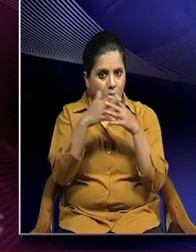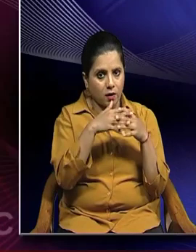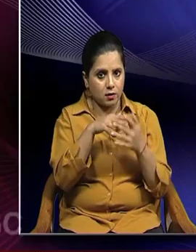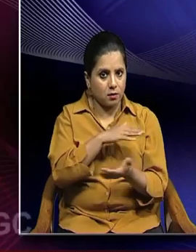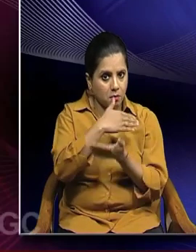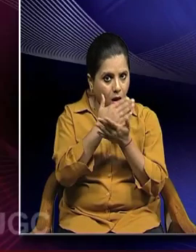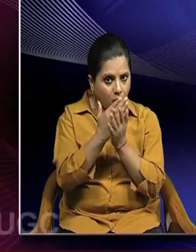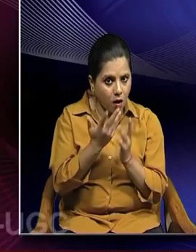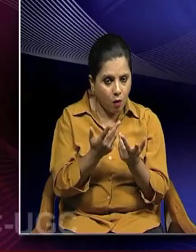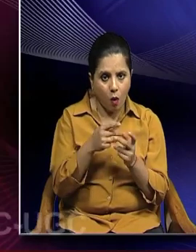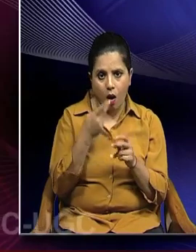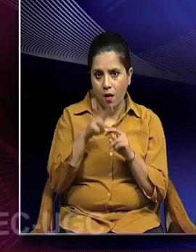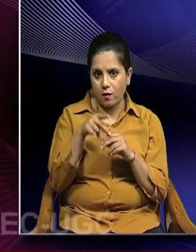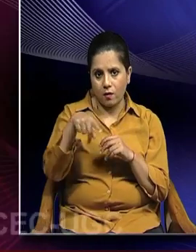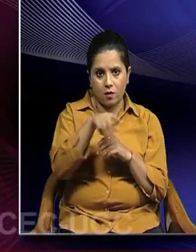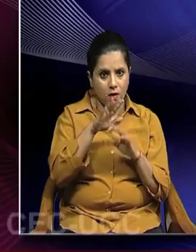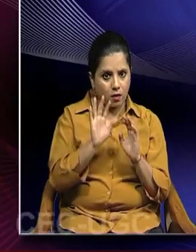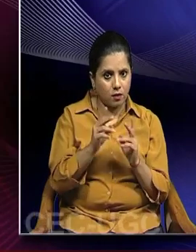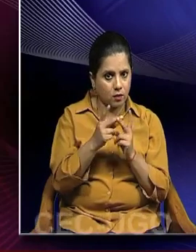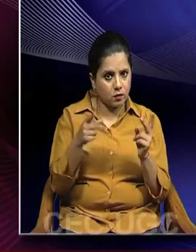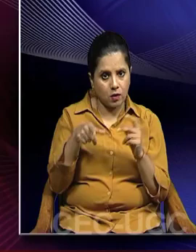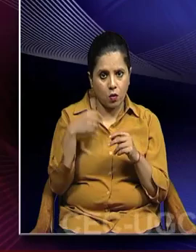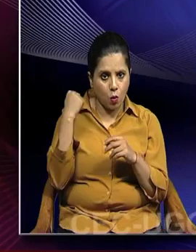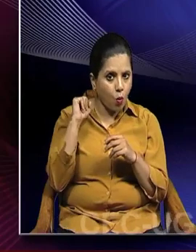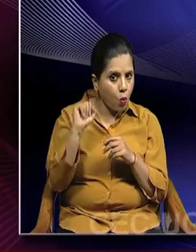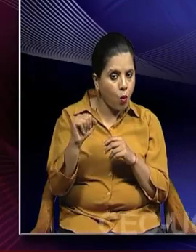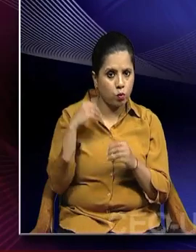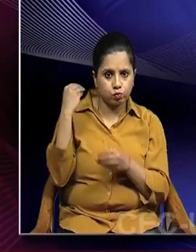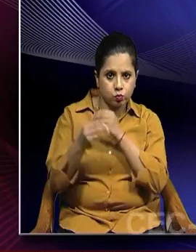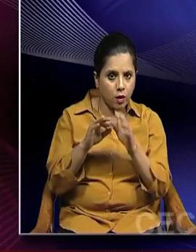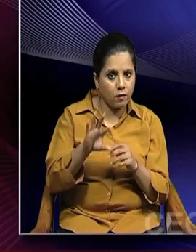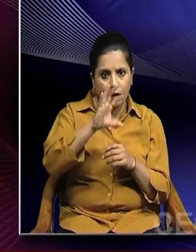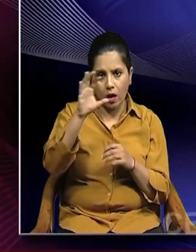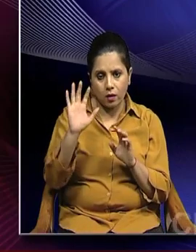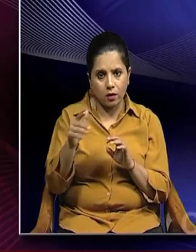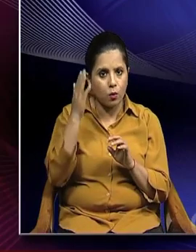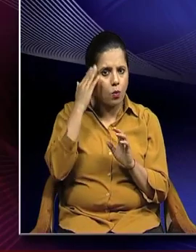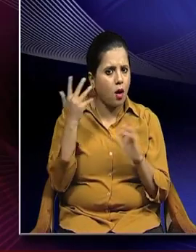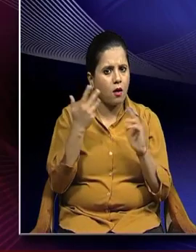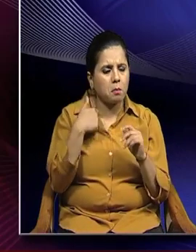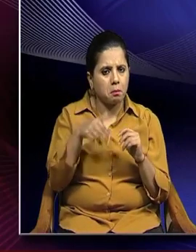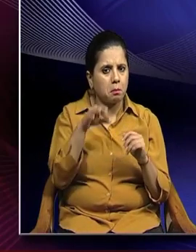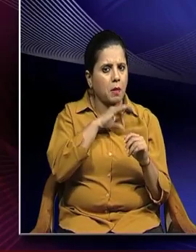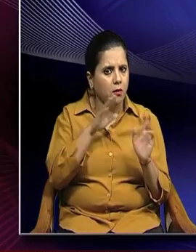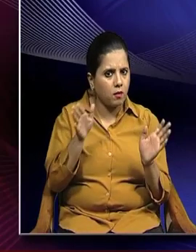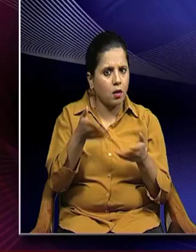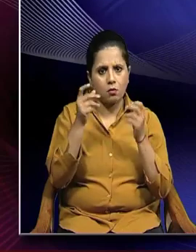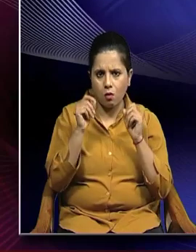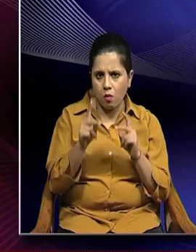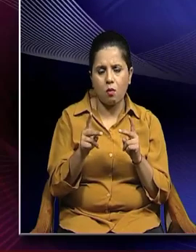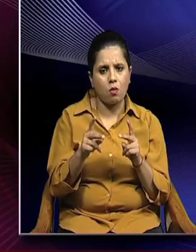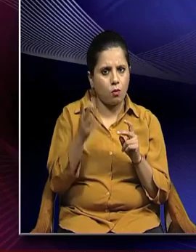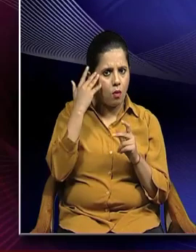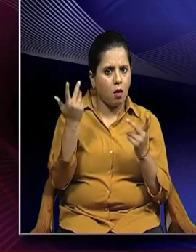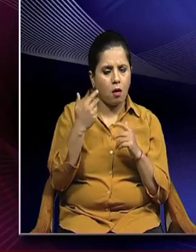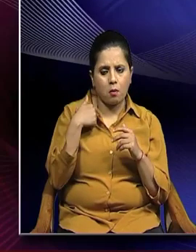even there, if they have some spiritual traditions in their country, why don't we take benefit of that? Why don't